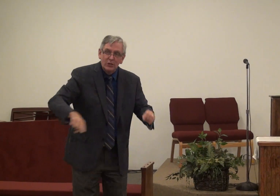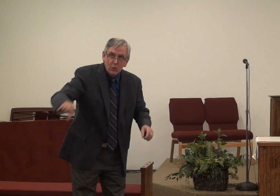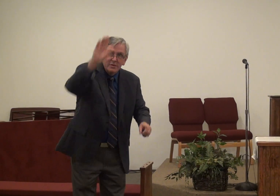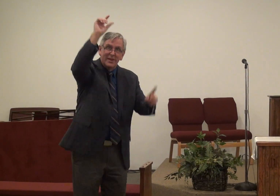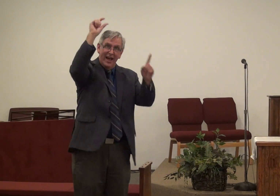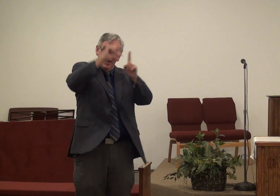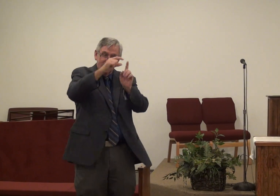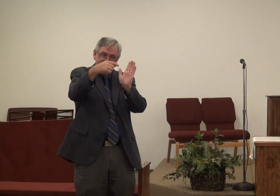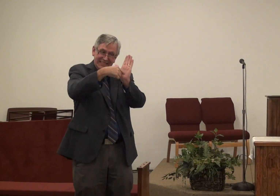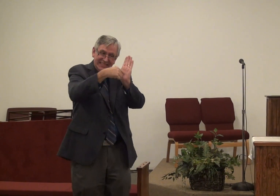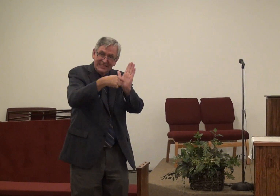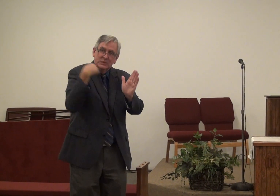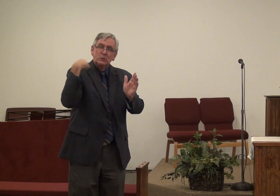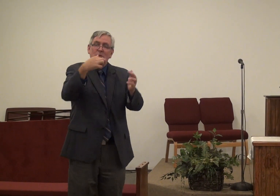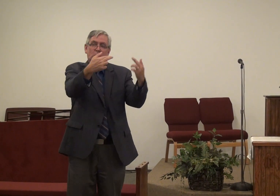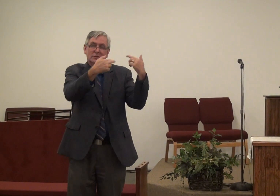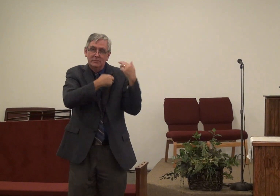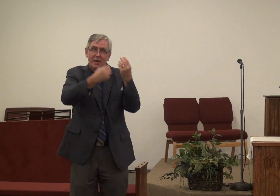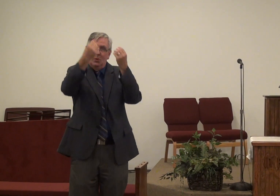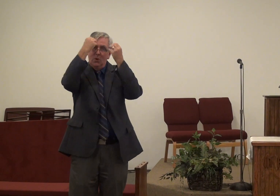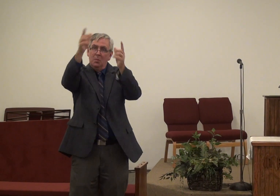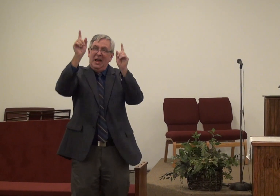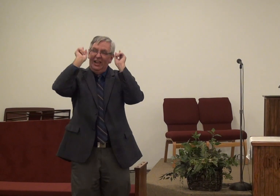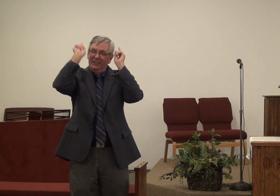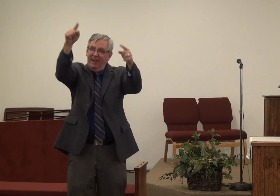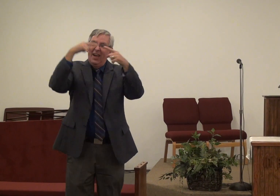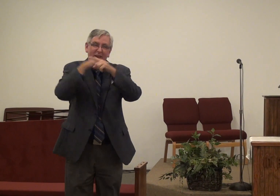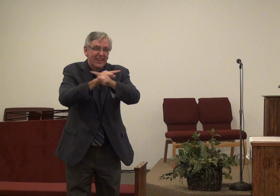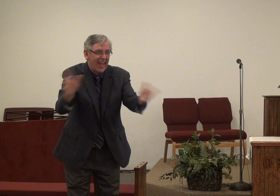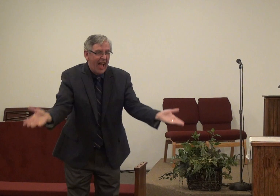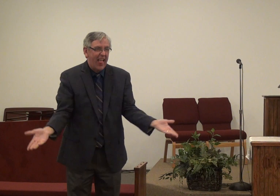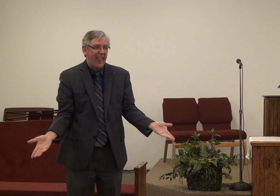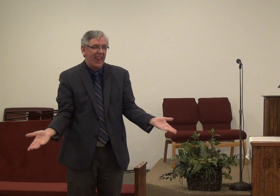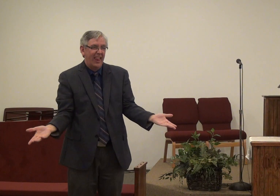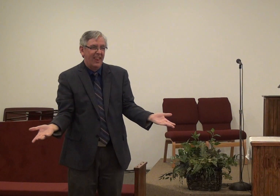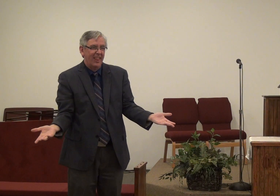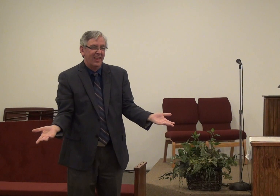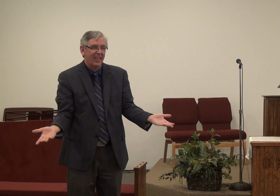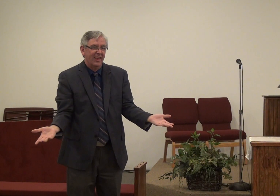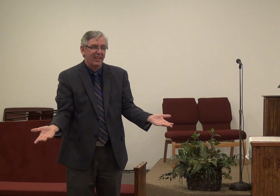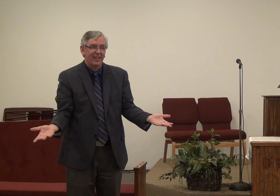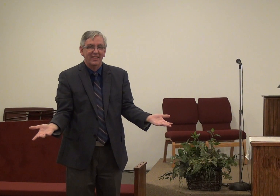here to teach you the word of God, to tell you the responsibility that you have to go.